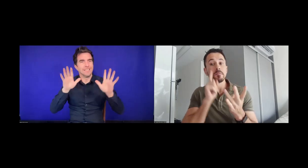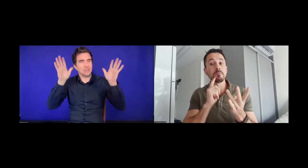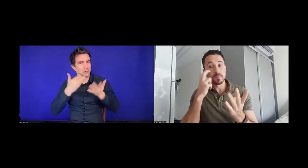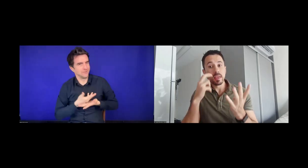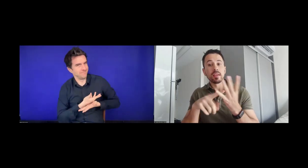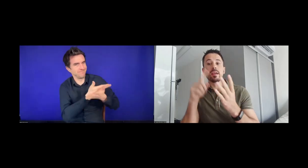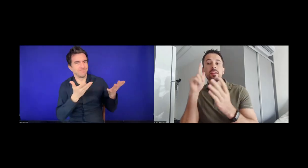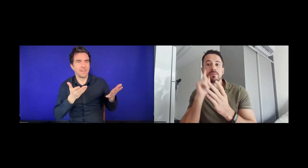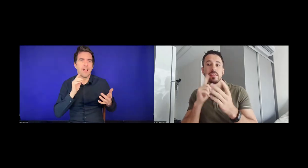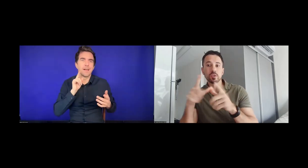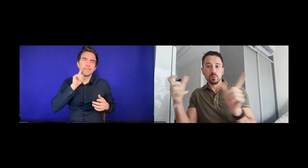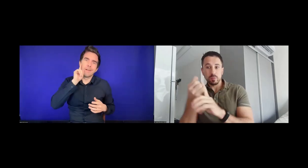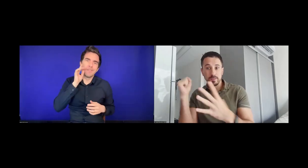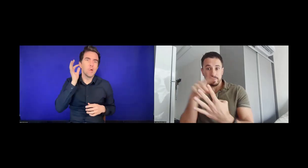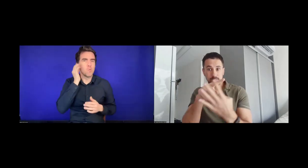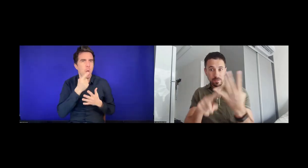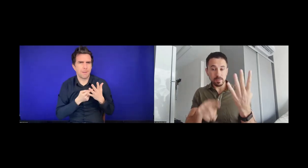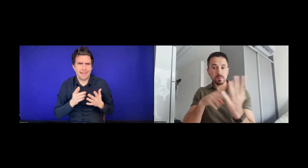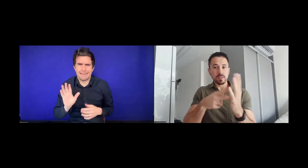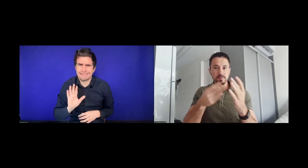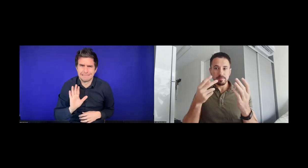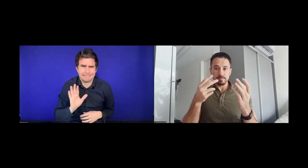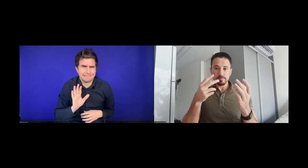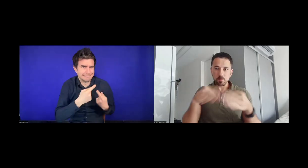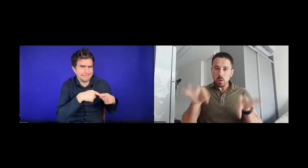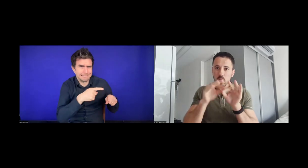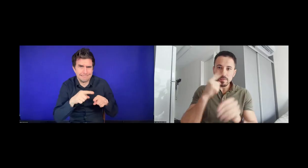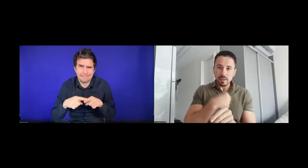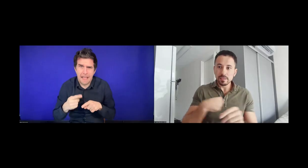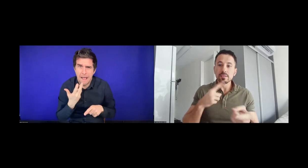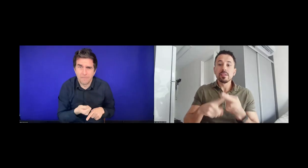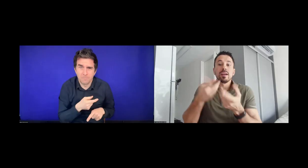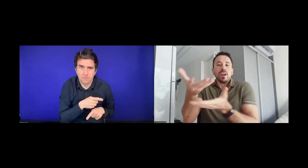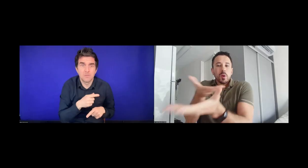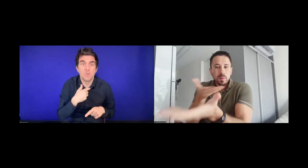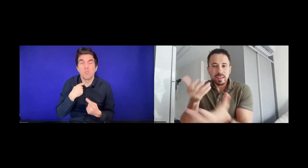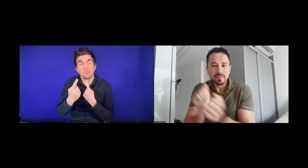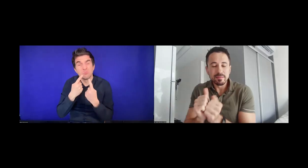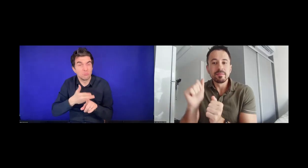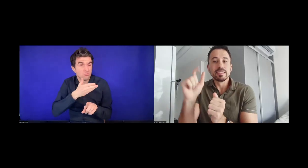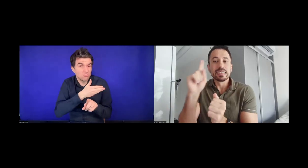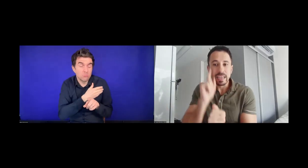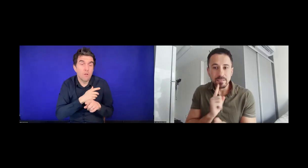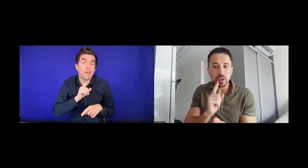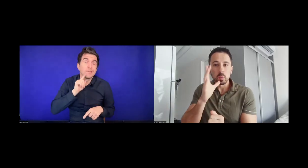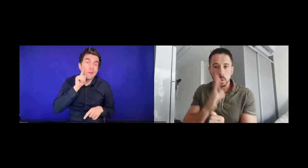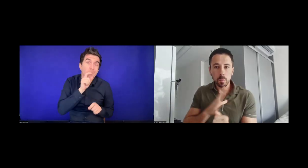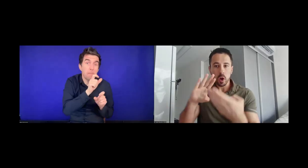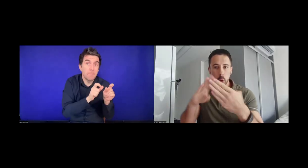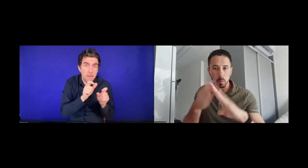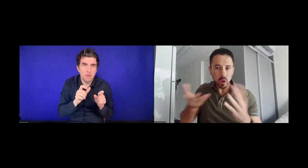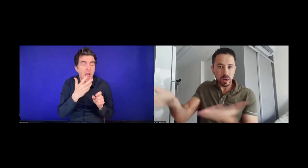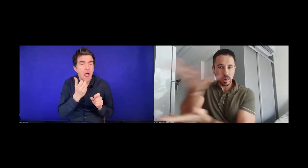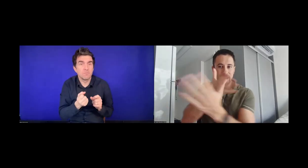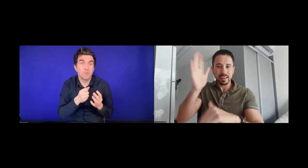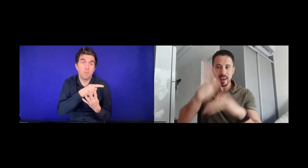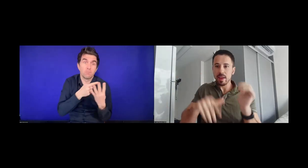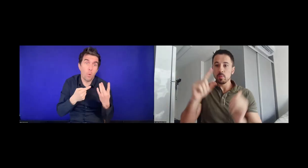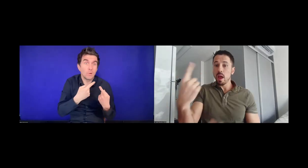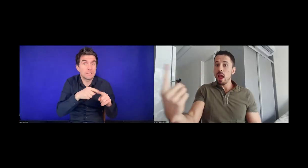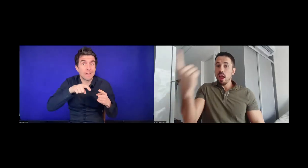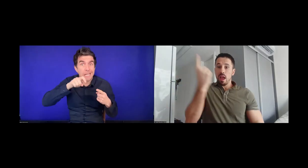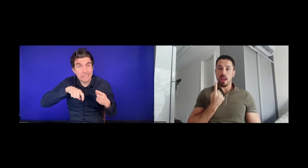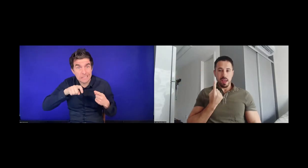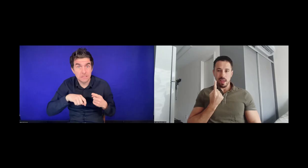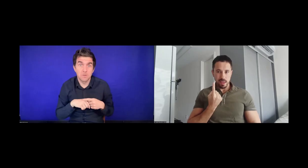have deaf people who speak, deaf people who sign, deaf people who are blind as well, and then language deprived. So it's important for us to actually have conversations with